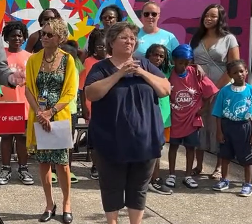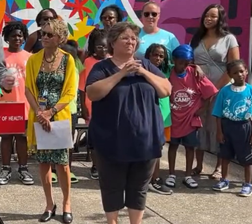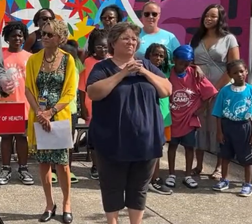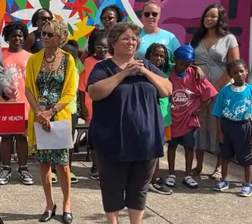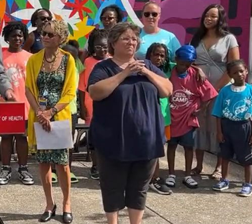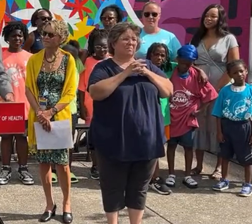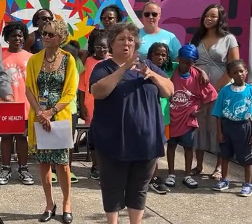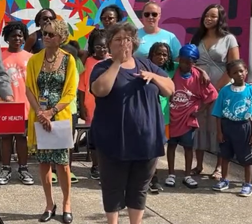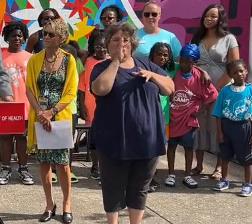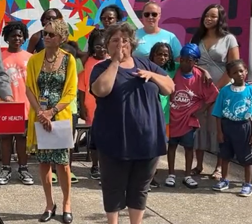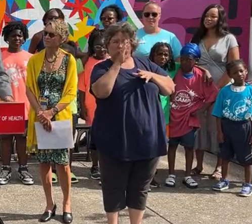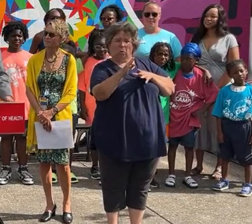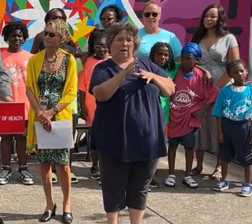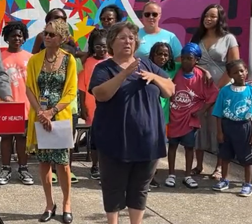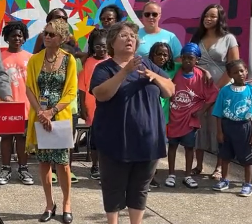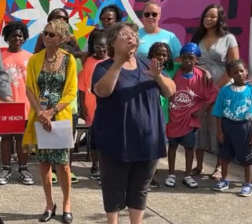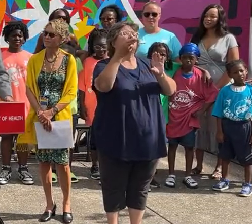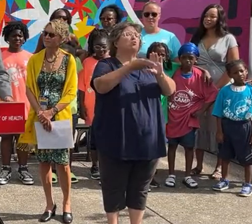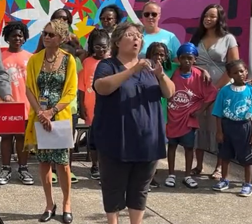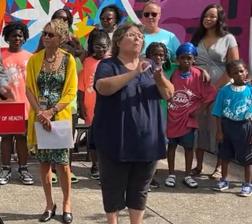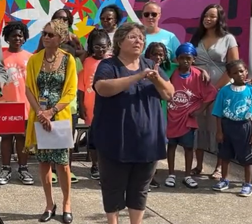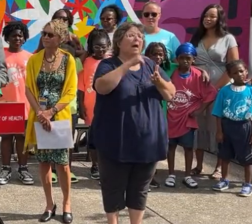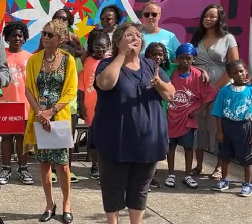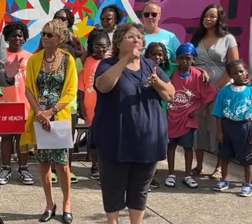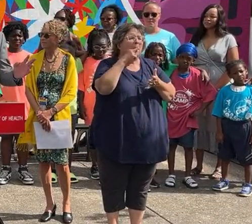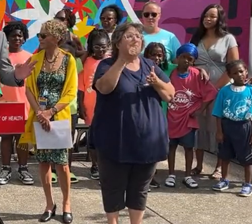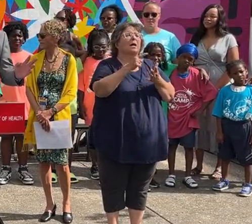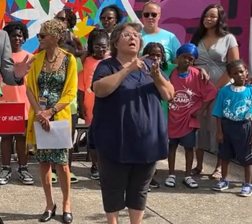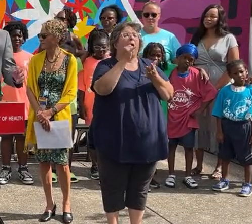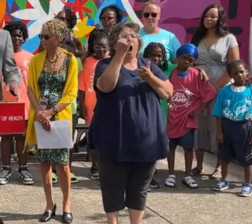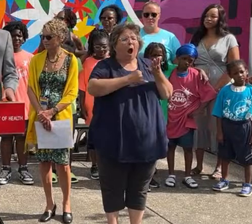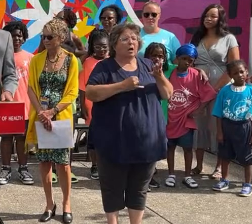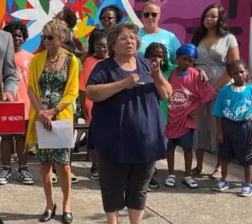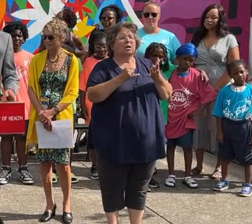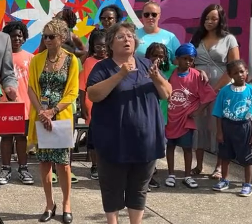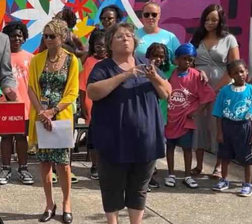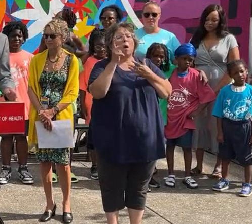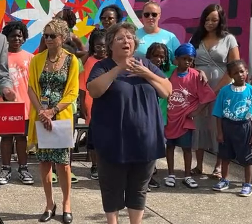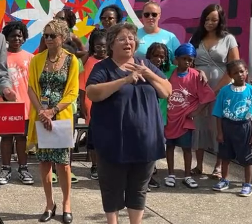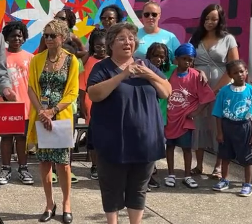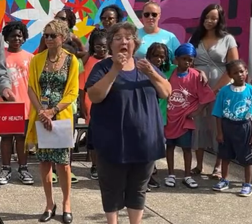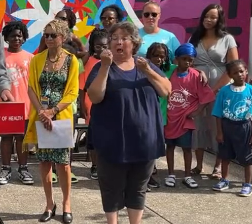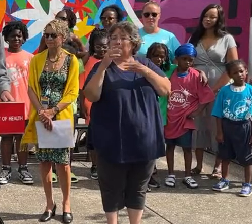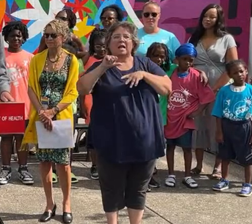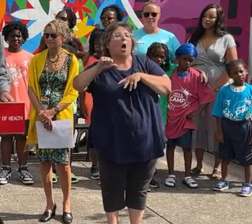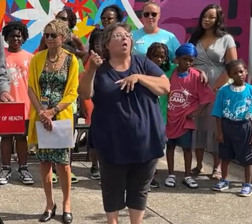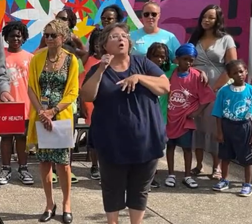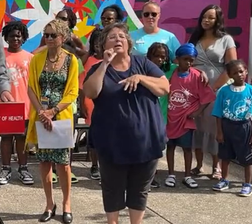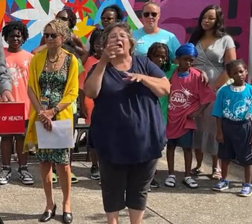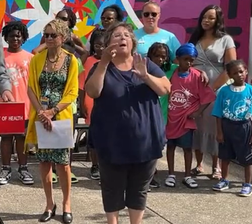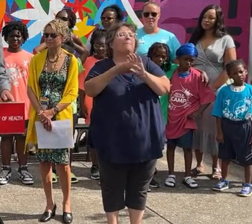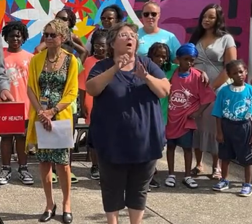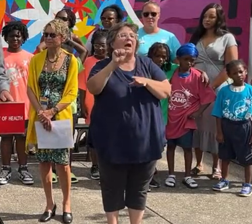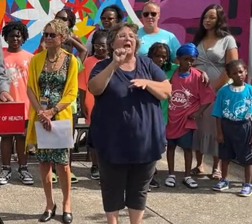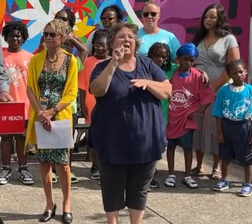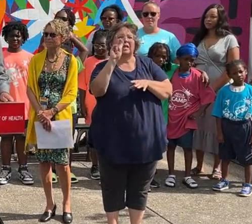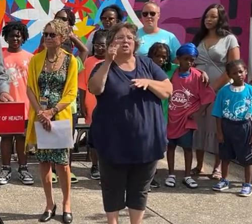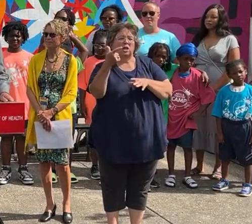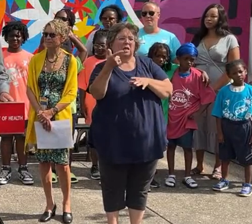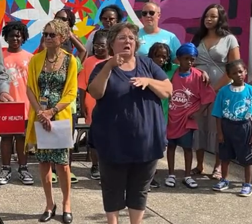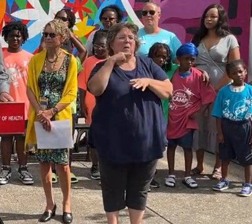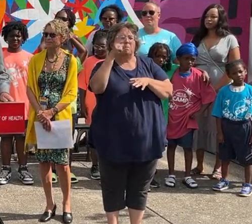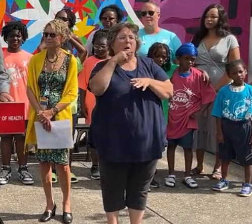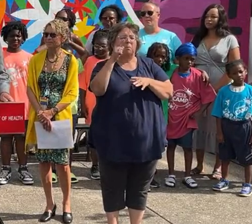are directly part of the Public Art Initiative, and many others that were not part of the AKG Erie County Public